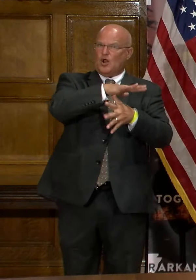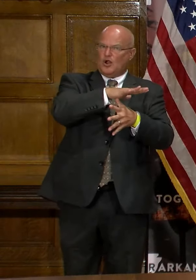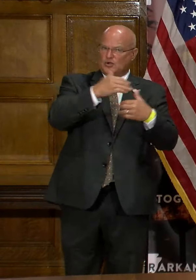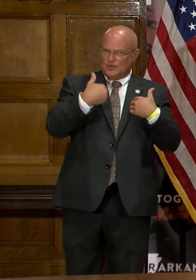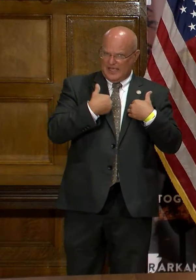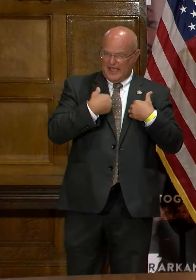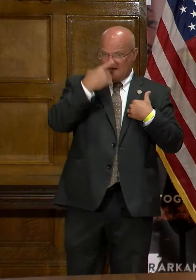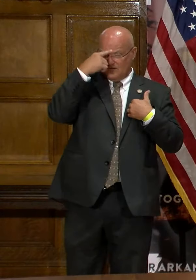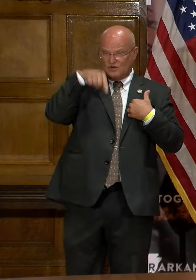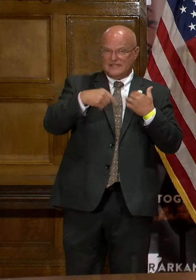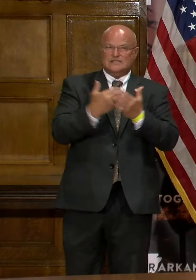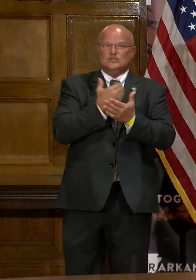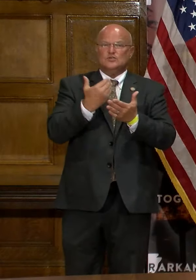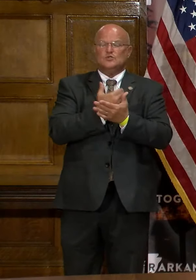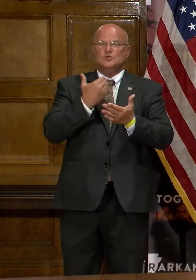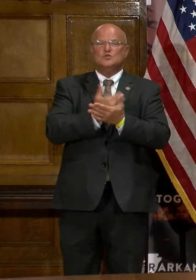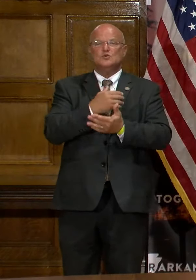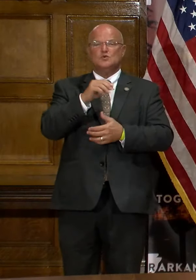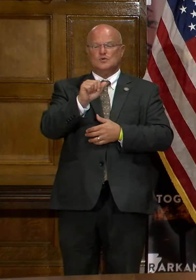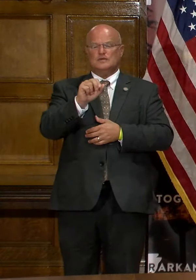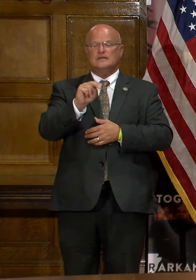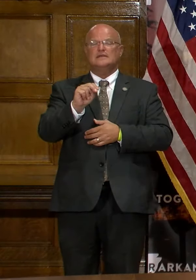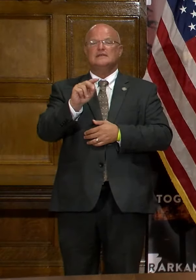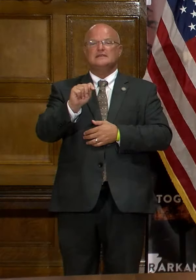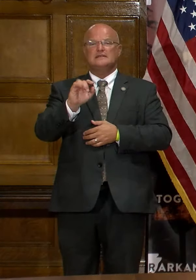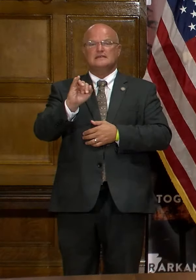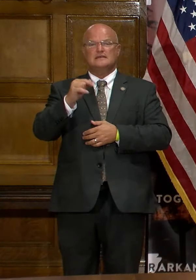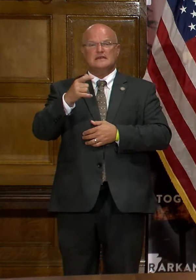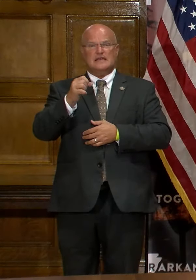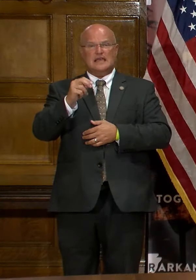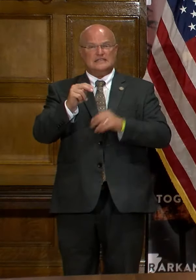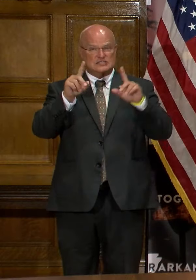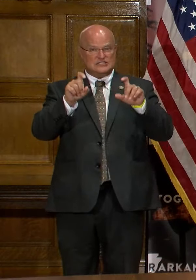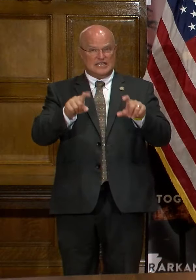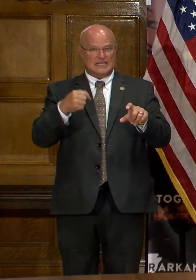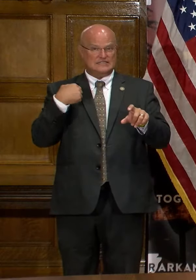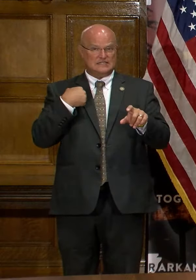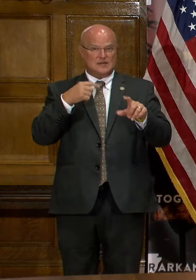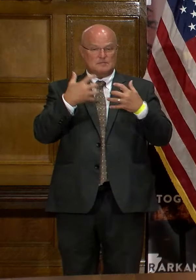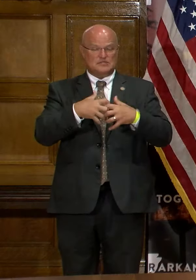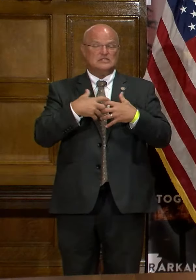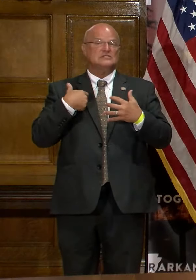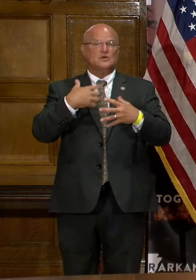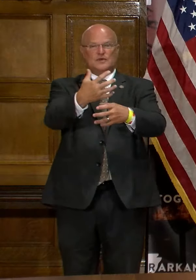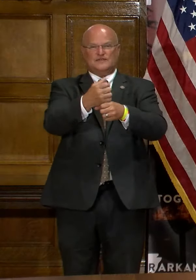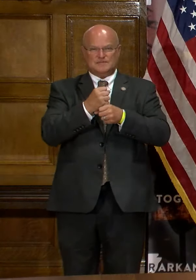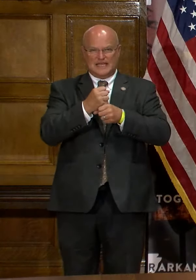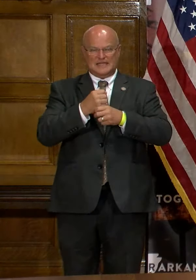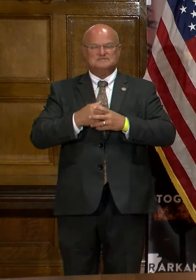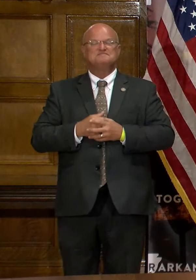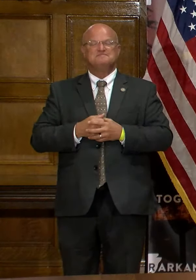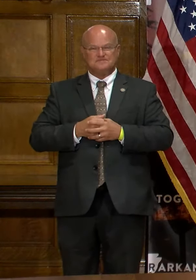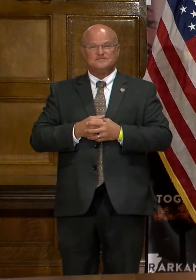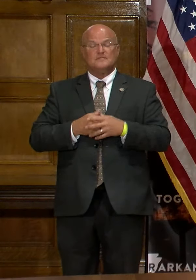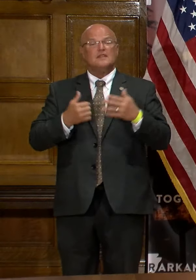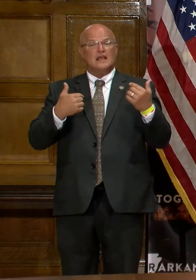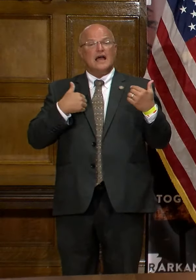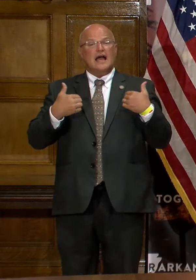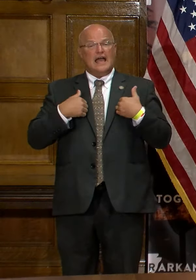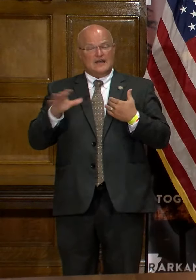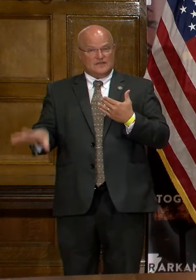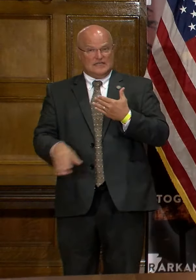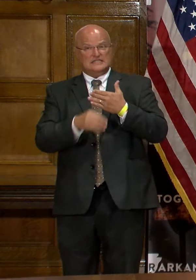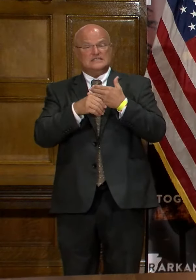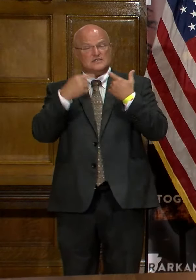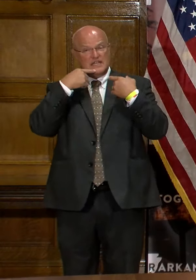have for these new antigen tests that we have obtained. With that, I have an